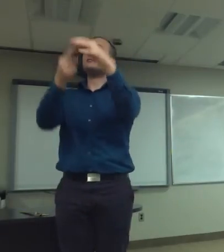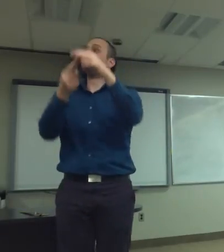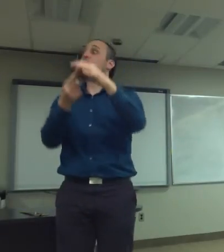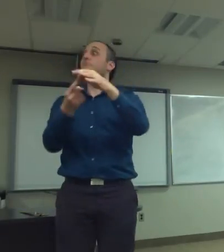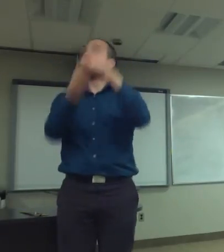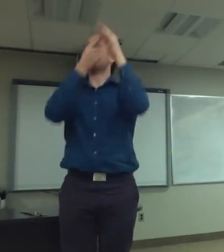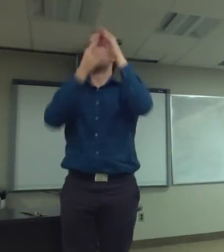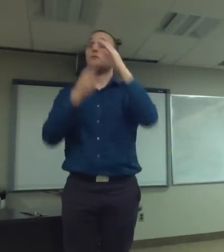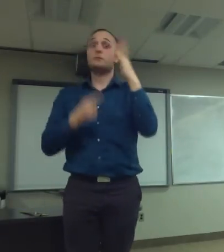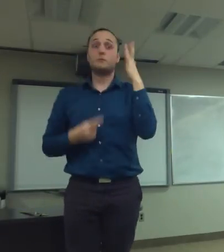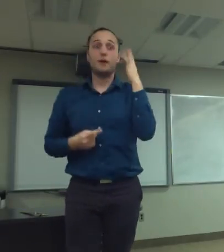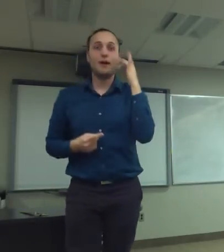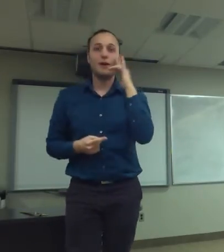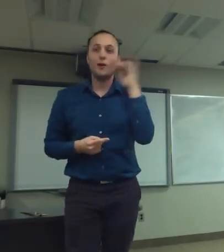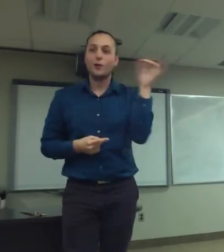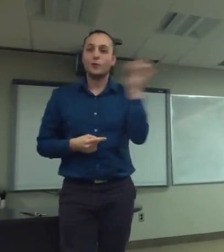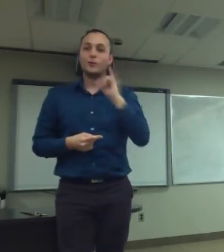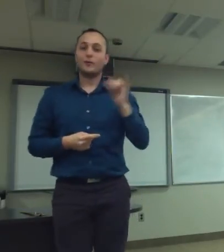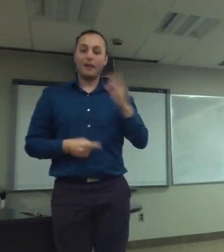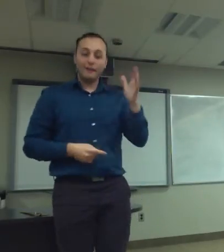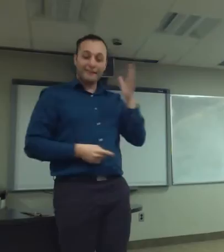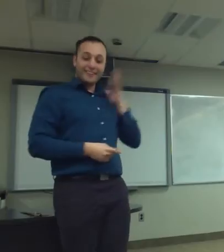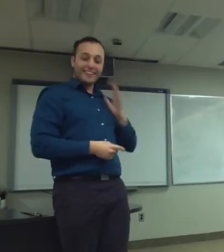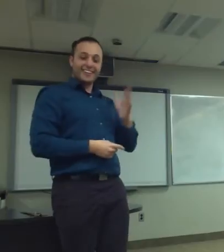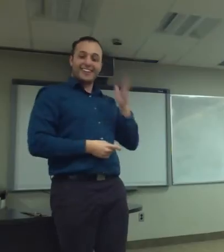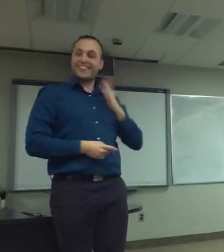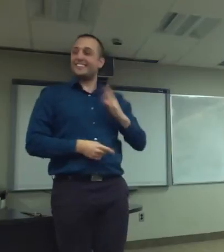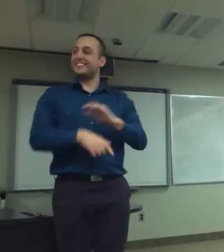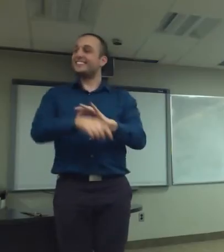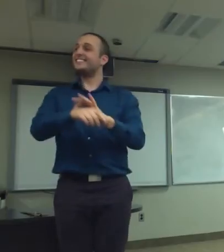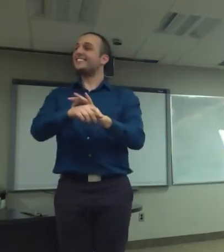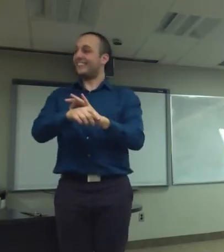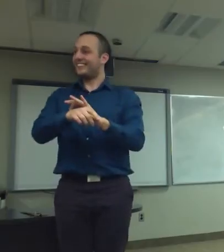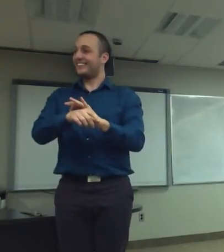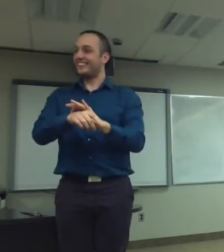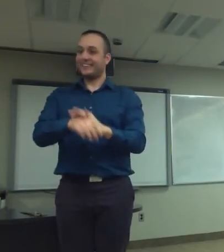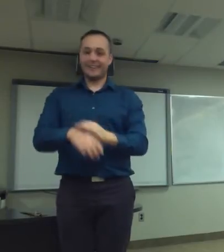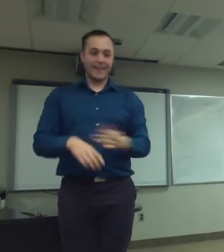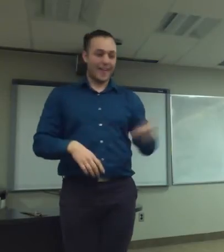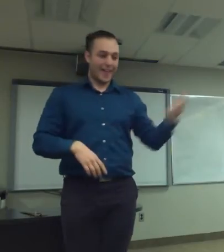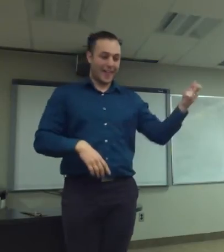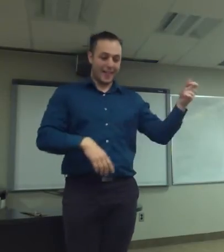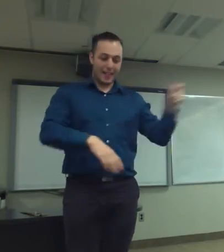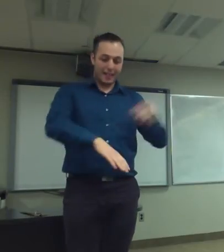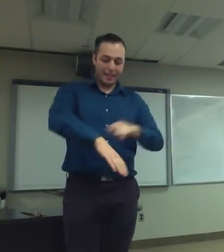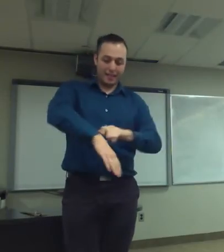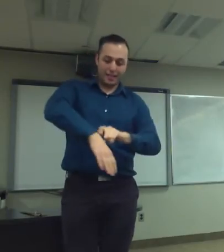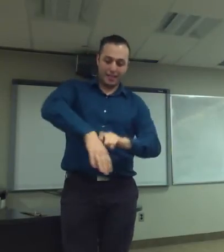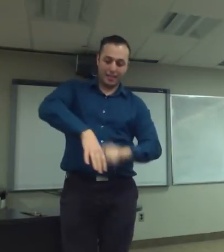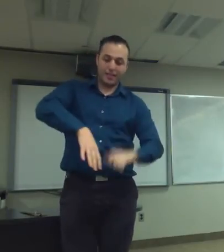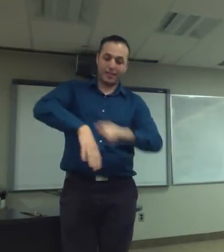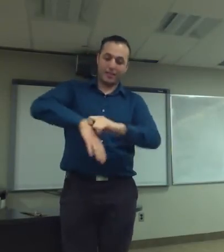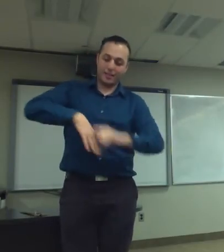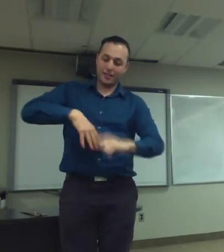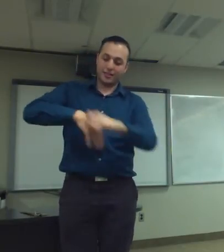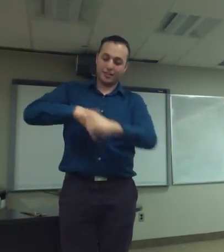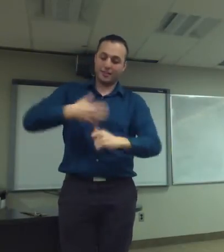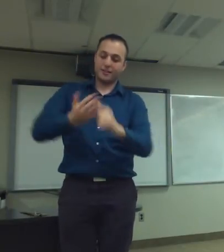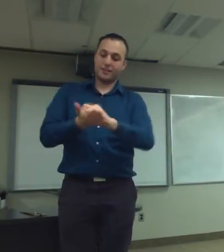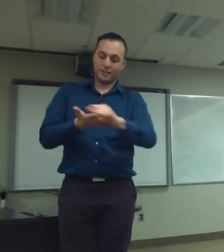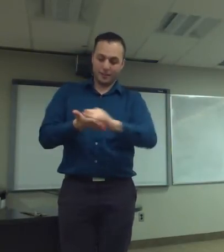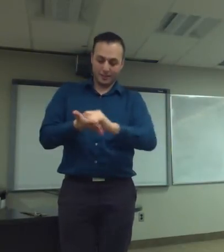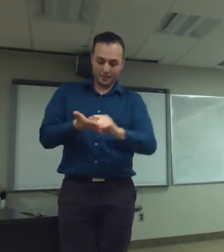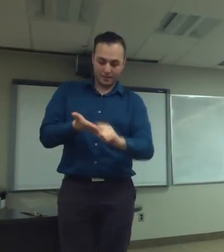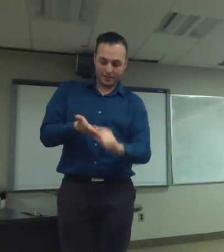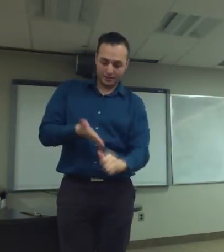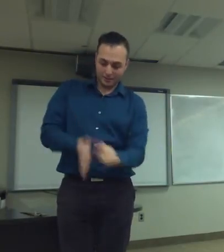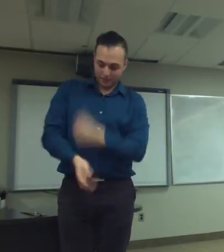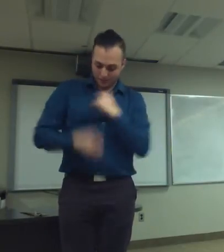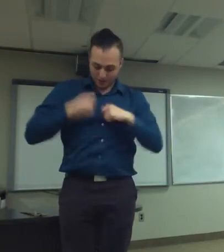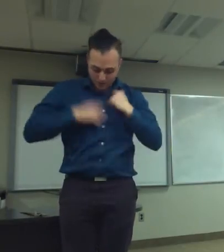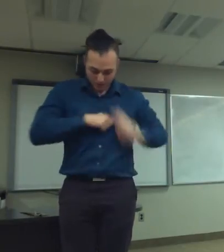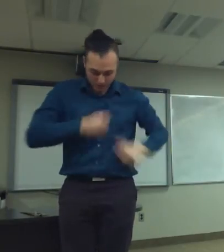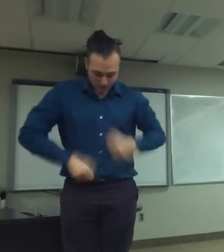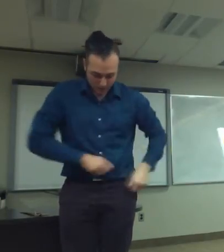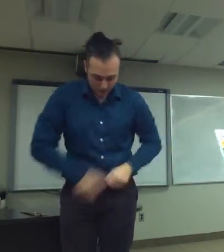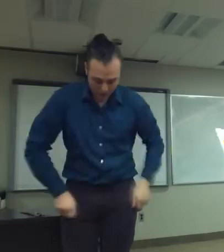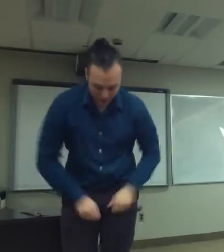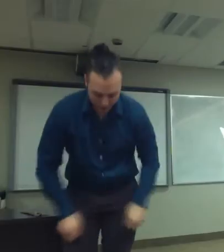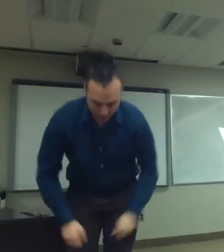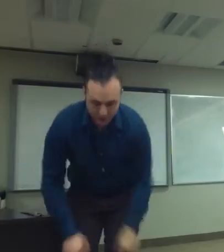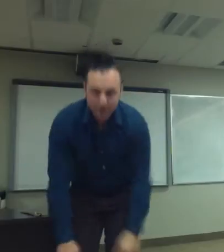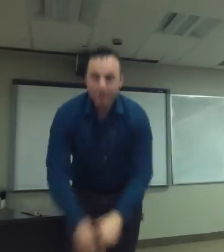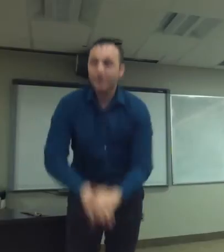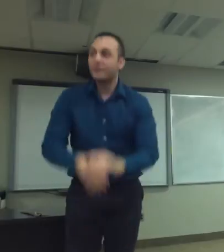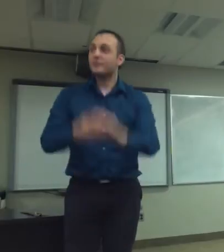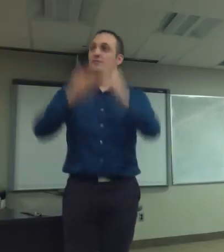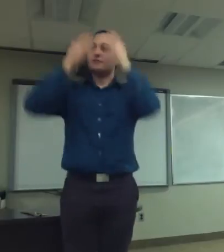marker. It was the same color she was. She took that marker and colored herself all over until she was regular color